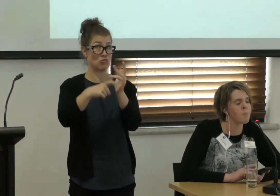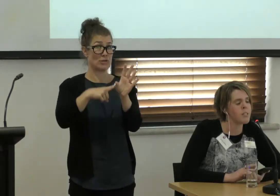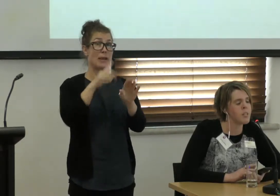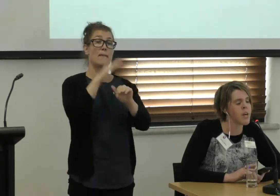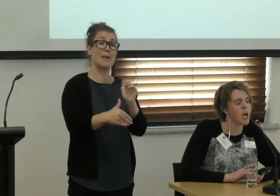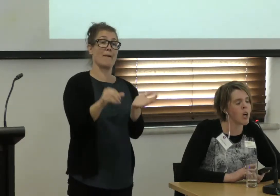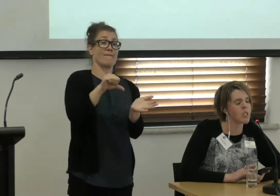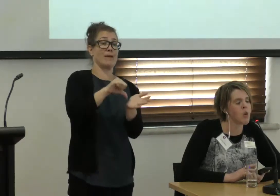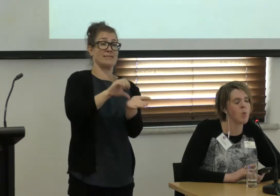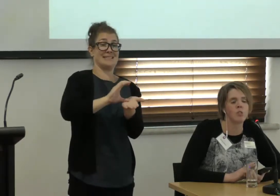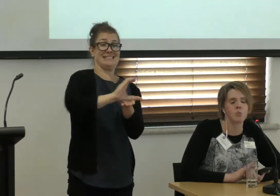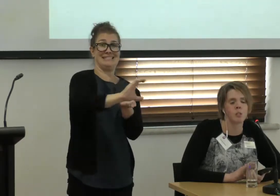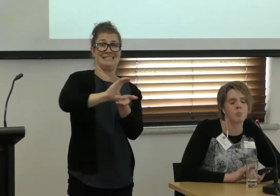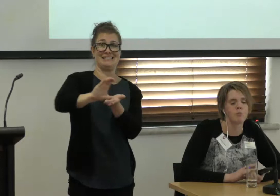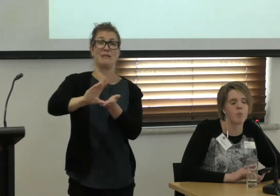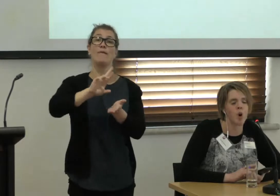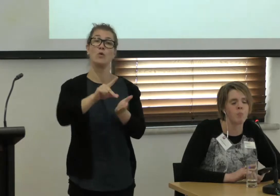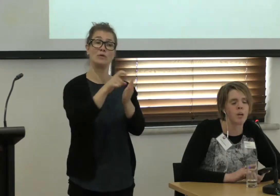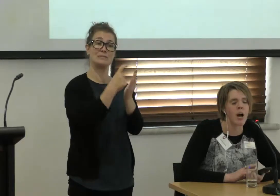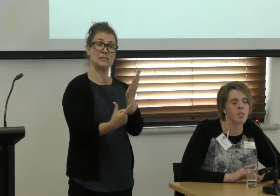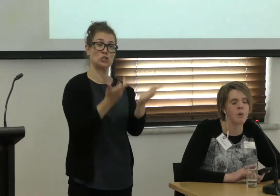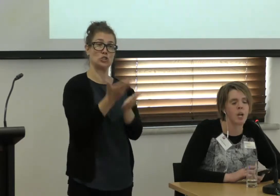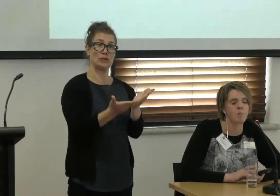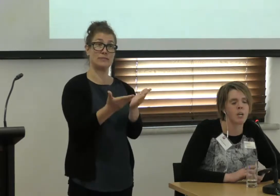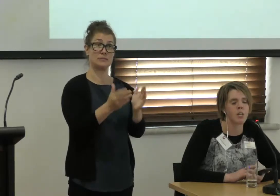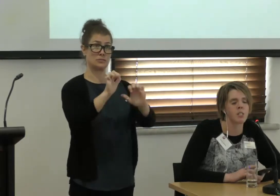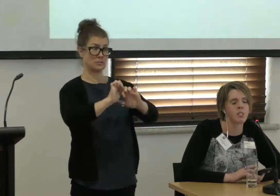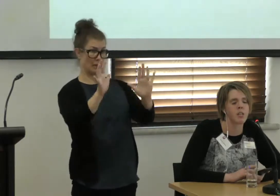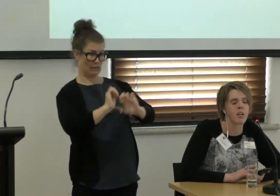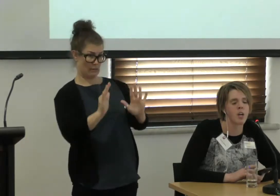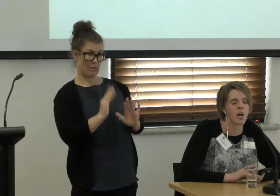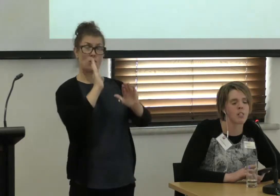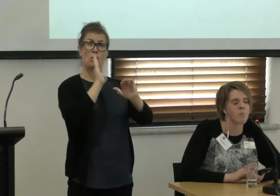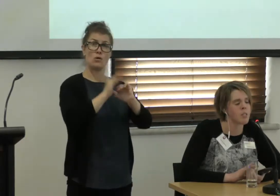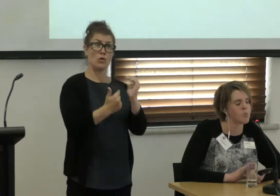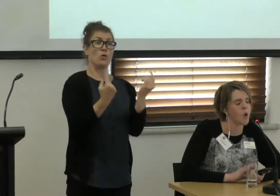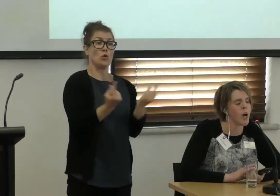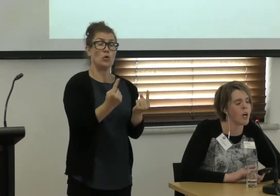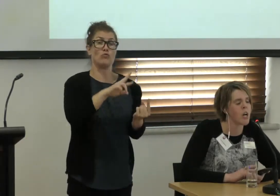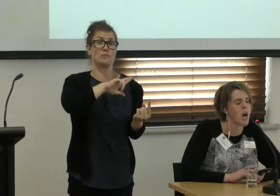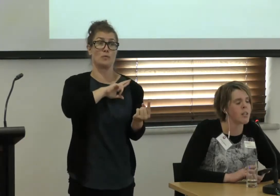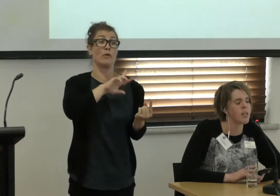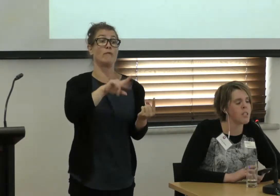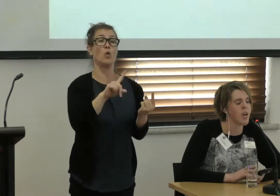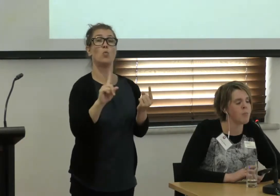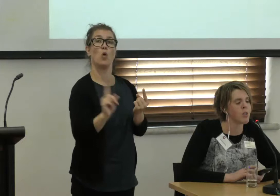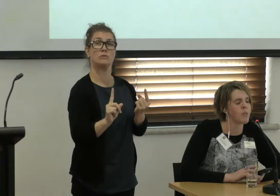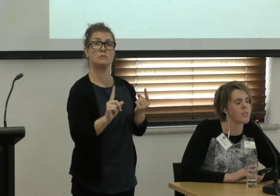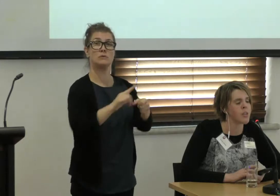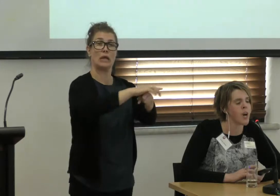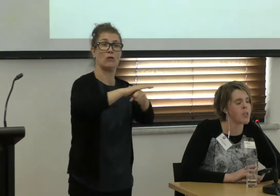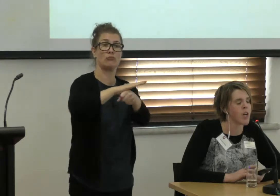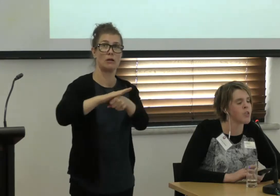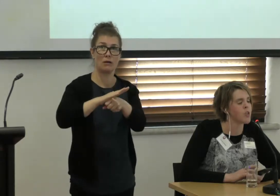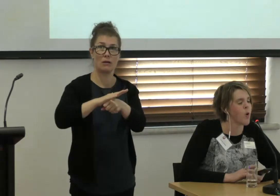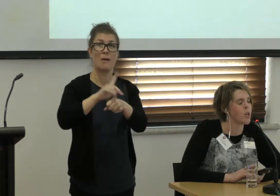It basically outlines who is responsible for what, but it hasn't been updated since the NDIS commenced rollout, and the landscape has obviously